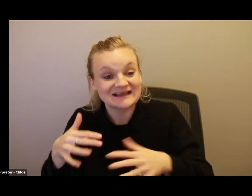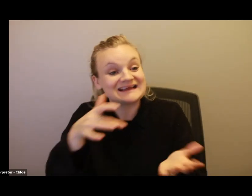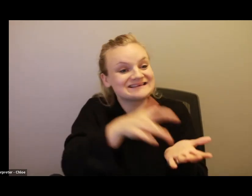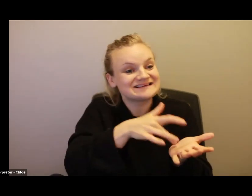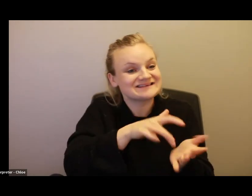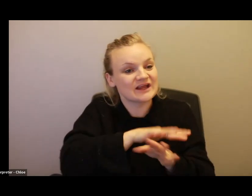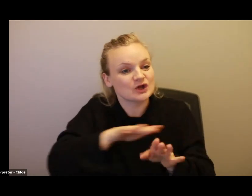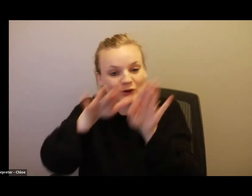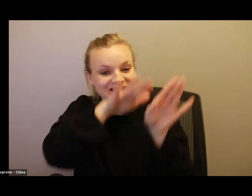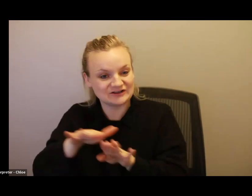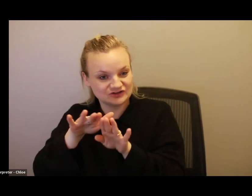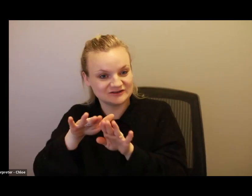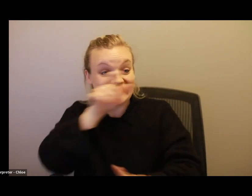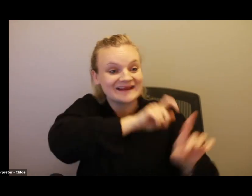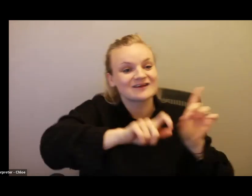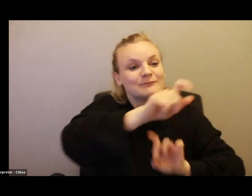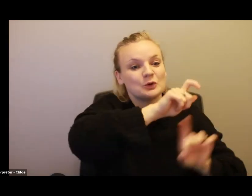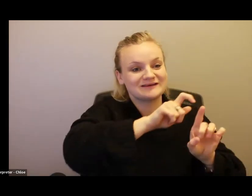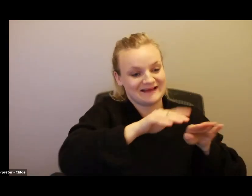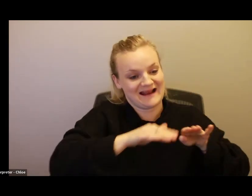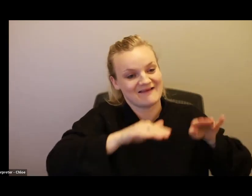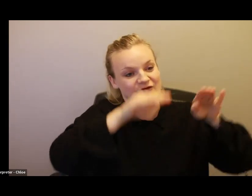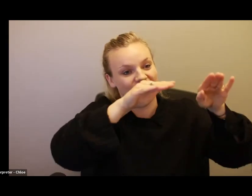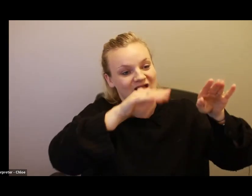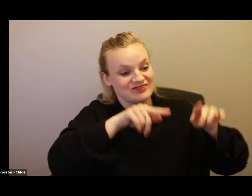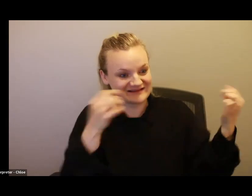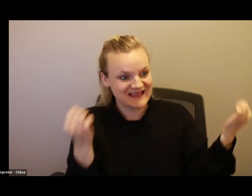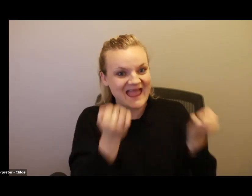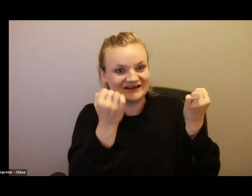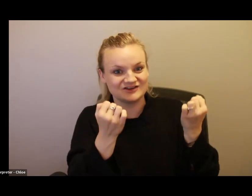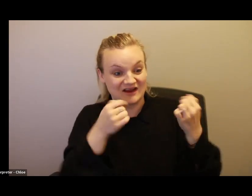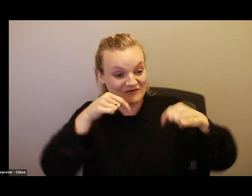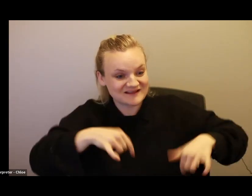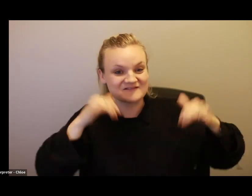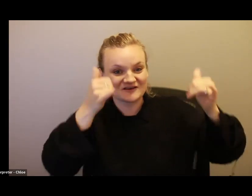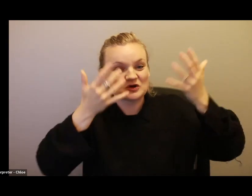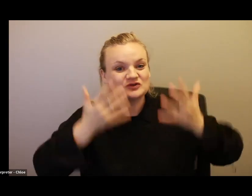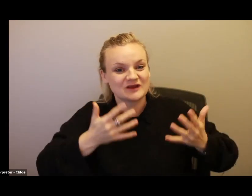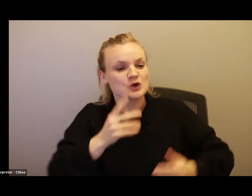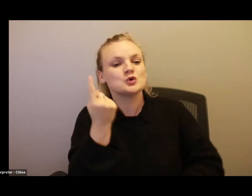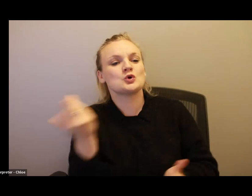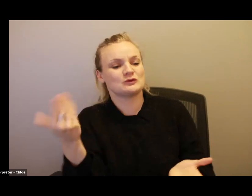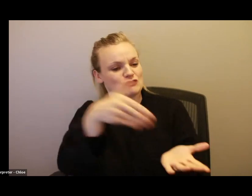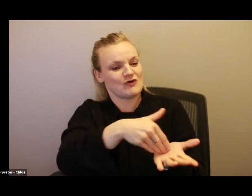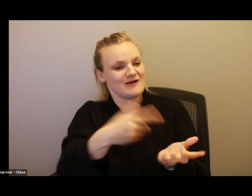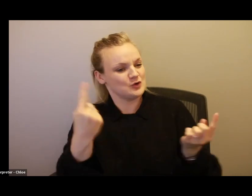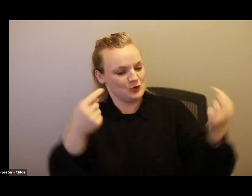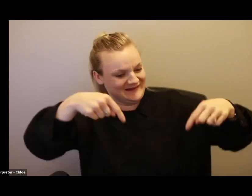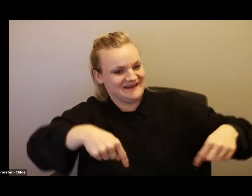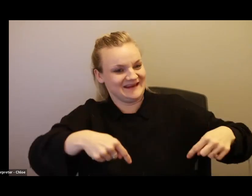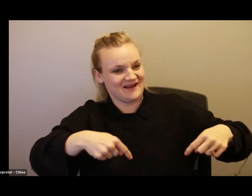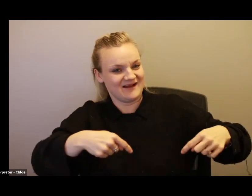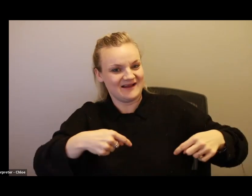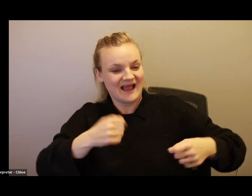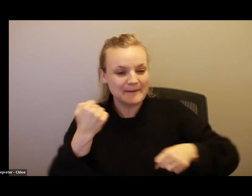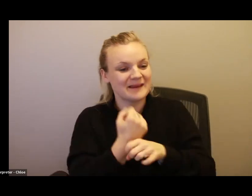level of communities. It's all the energy that's in this festival today. Who's shown up and is making more and more happen